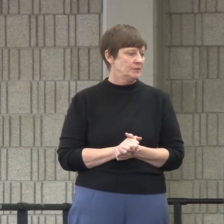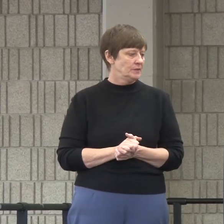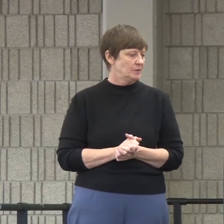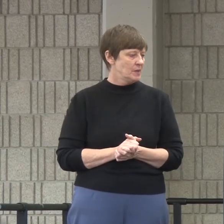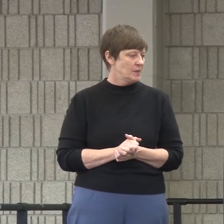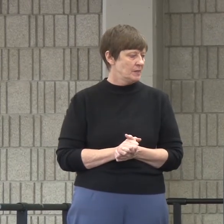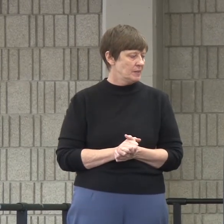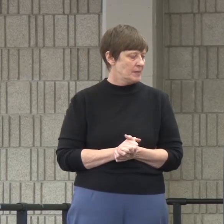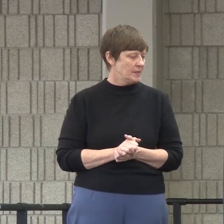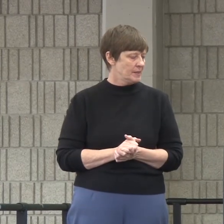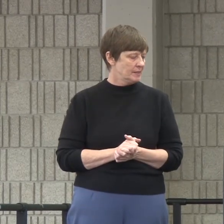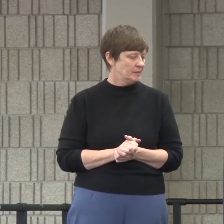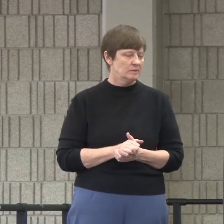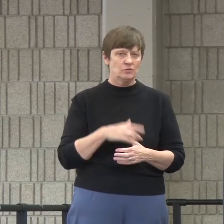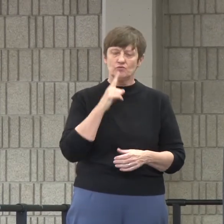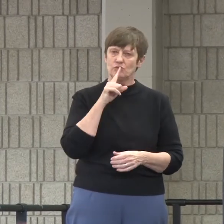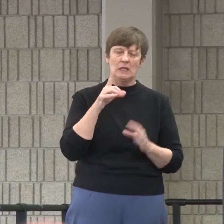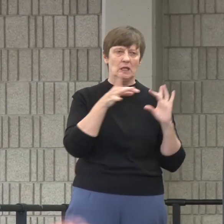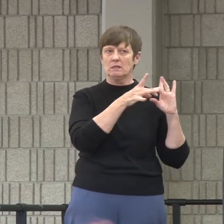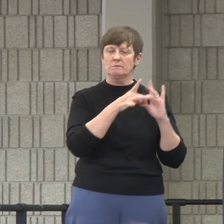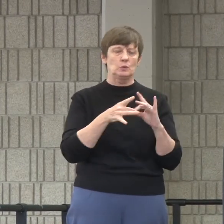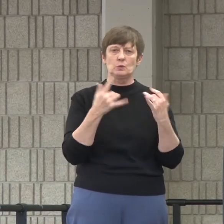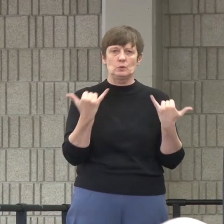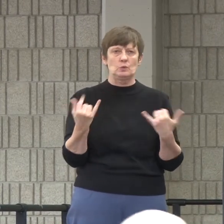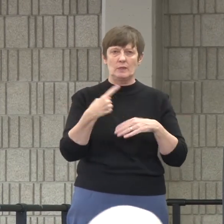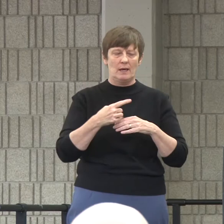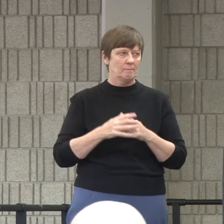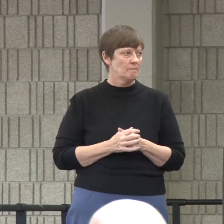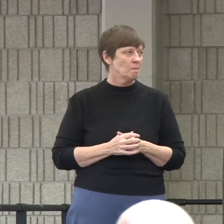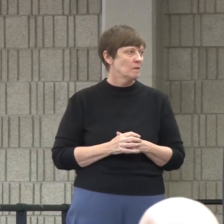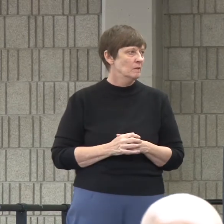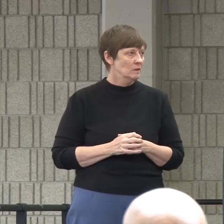so relevant today. We,